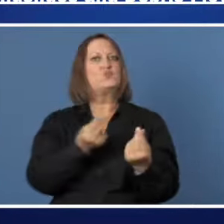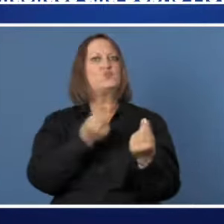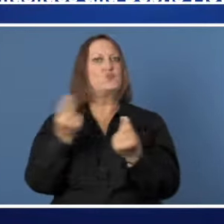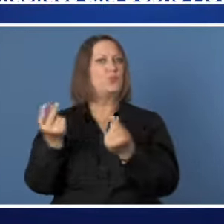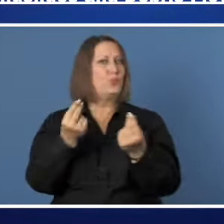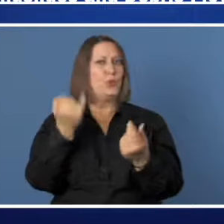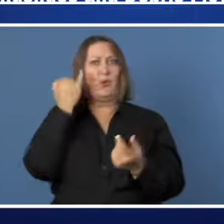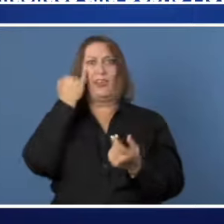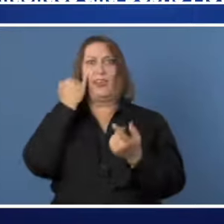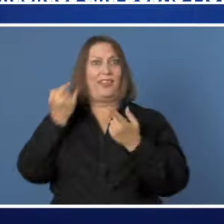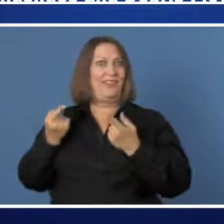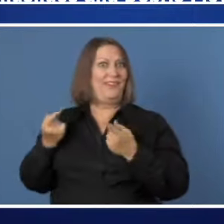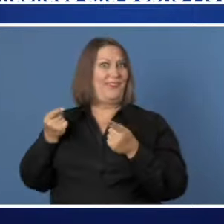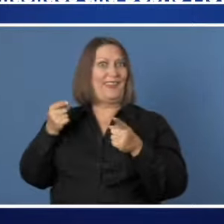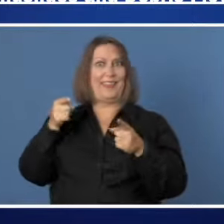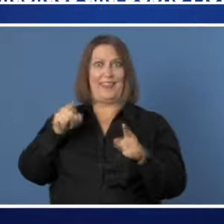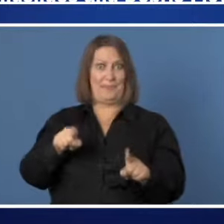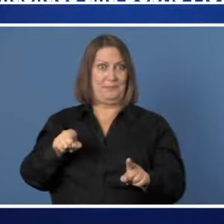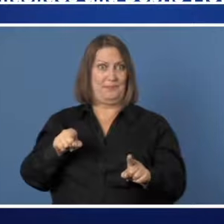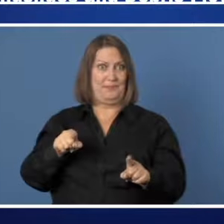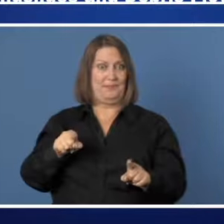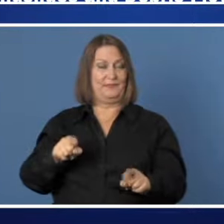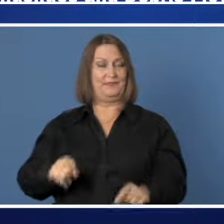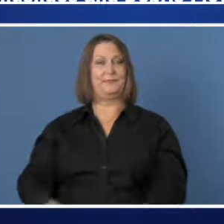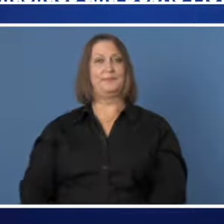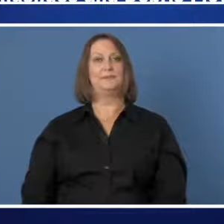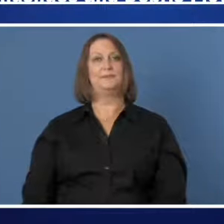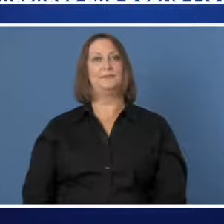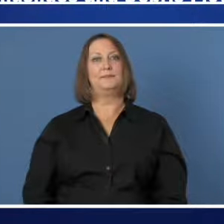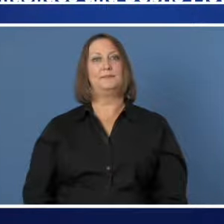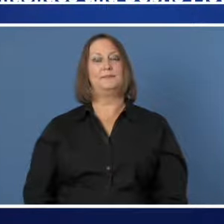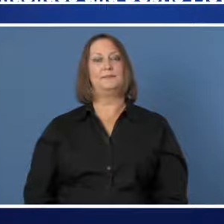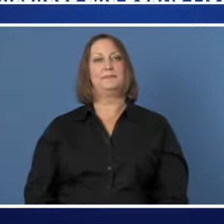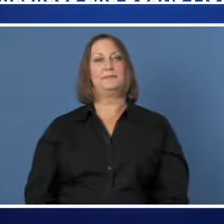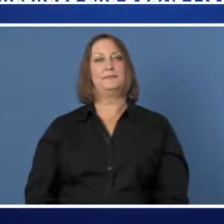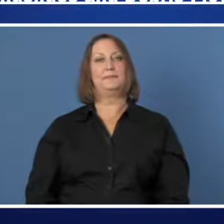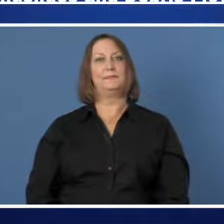What you should do if a landslide or debris flow occurs.